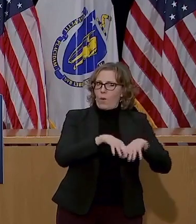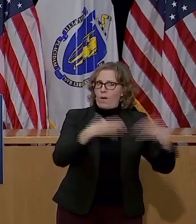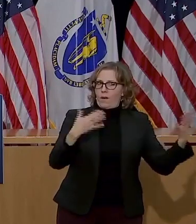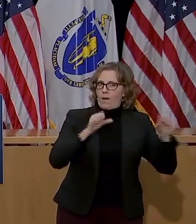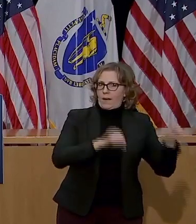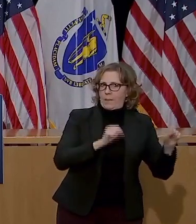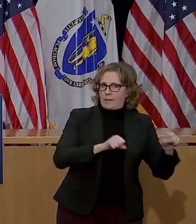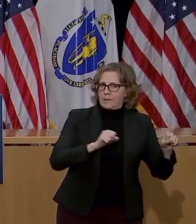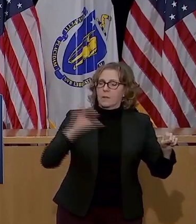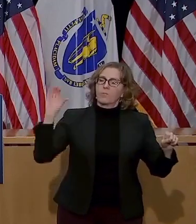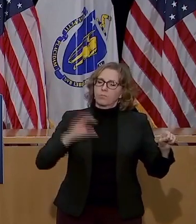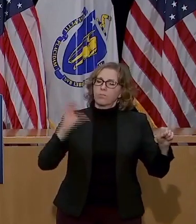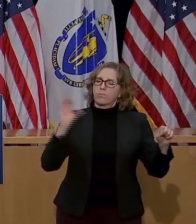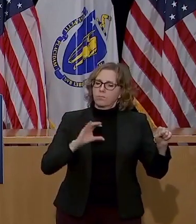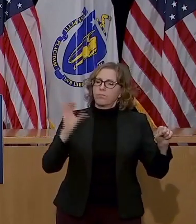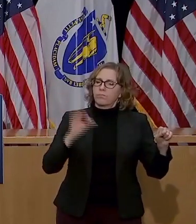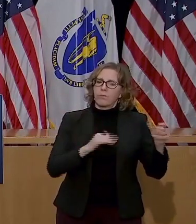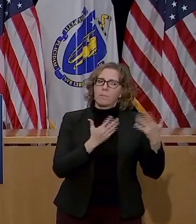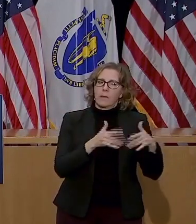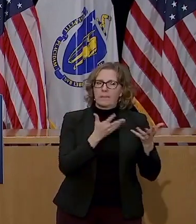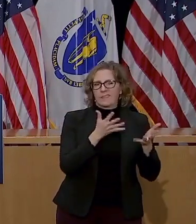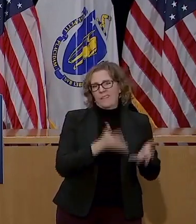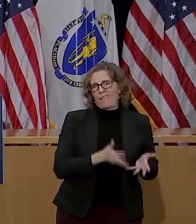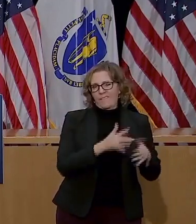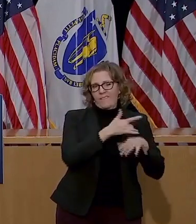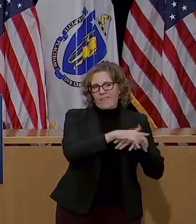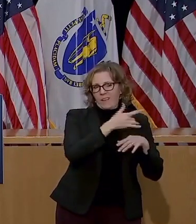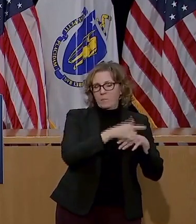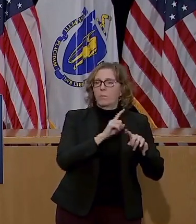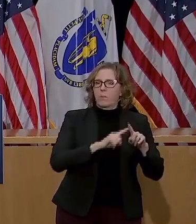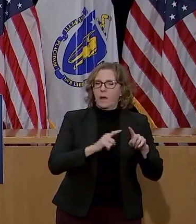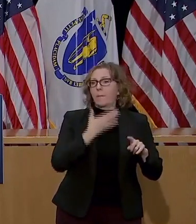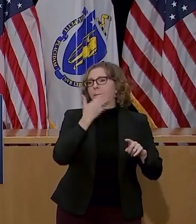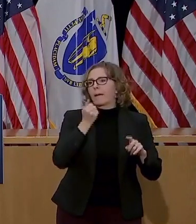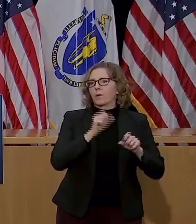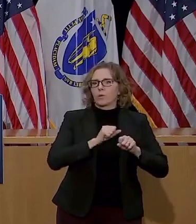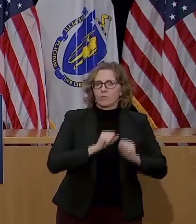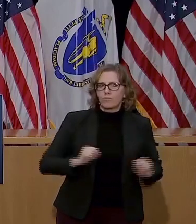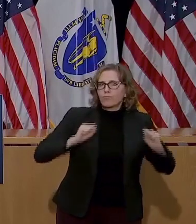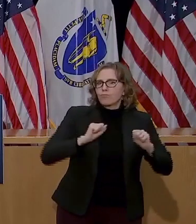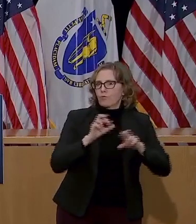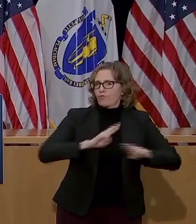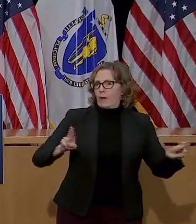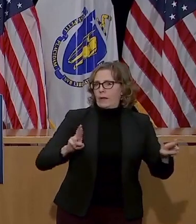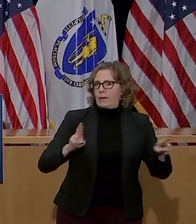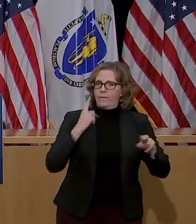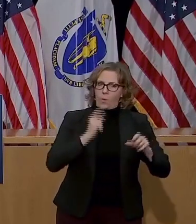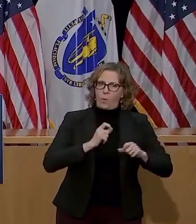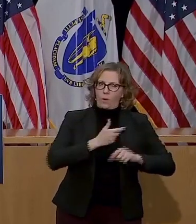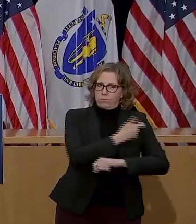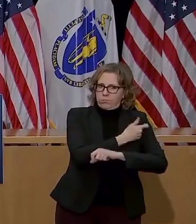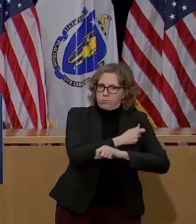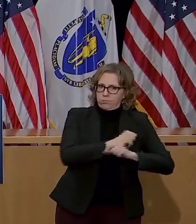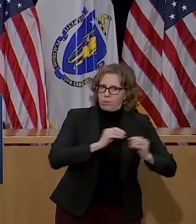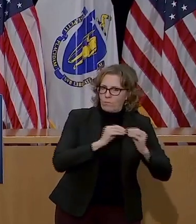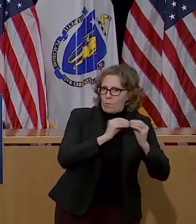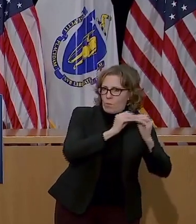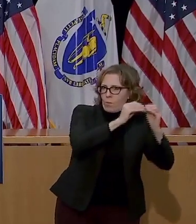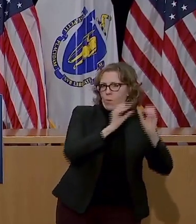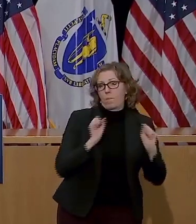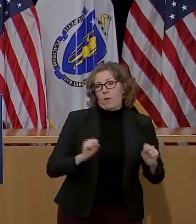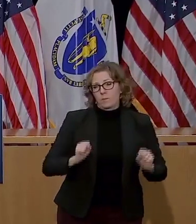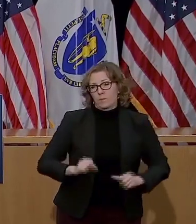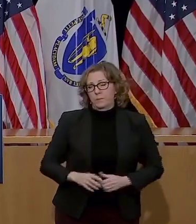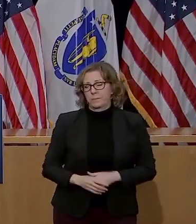our sites. But I think it's better to overplan at this point in the process and hope that the feds can get